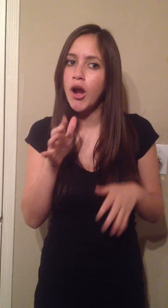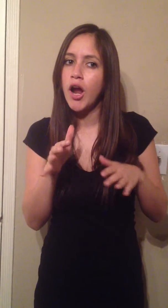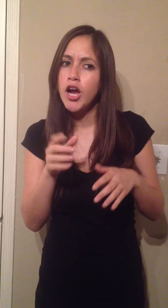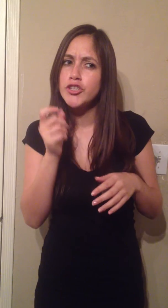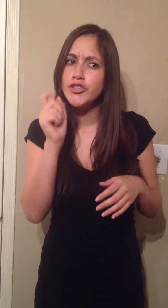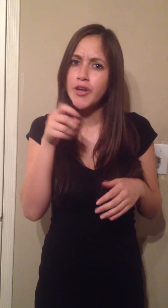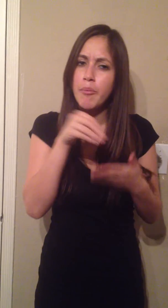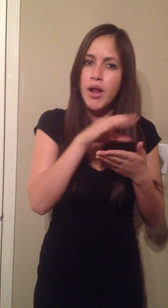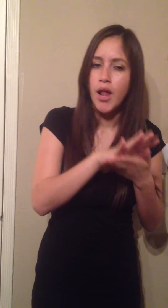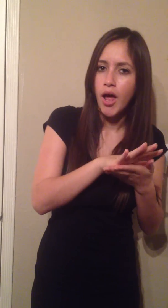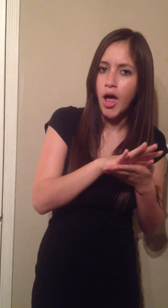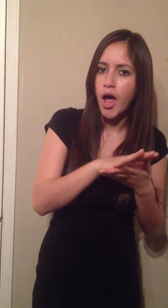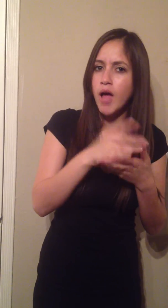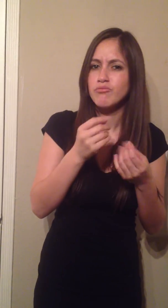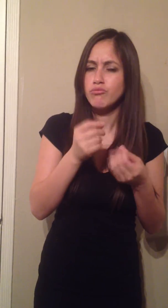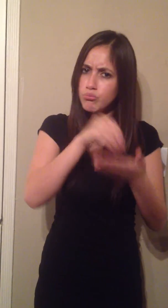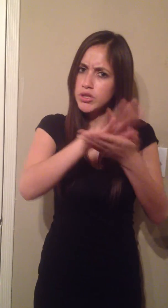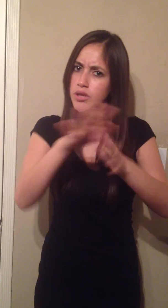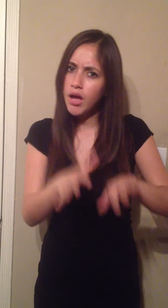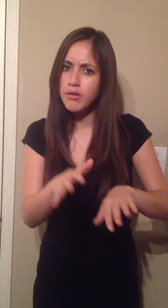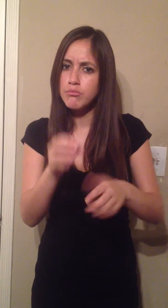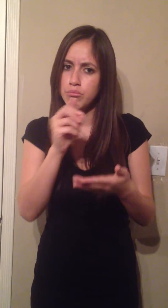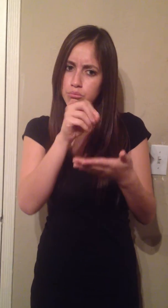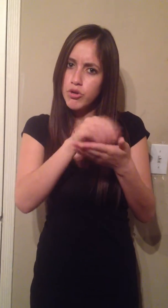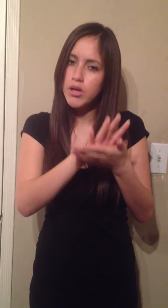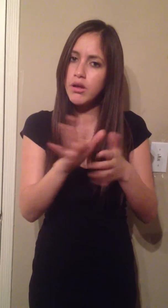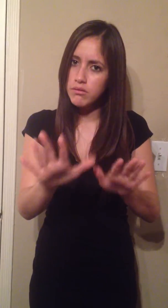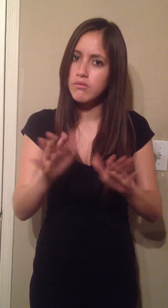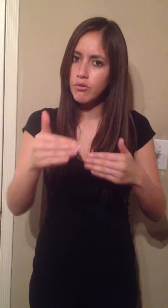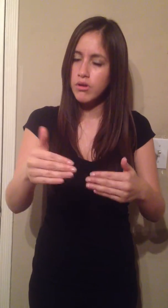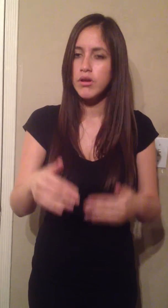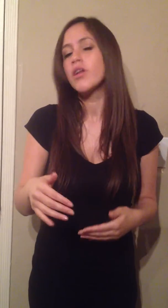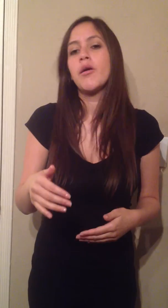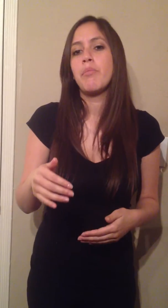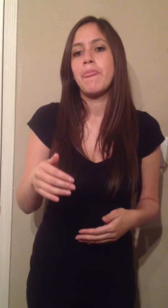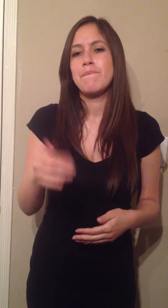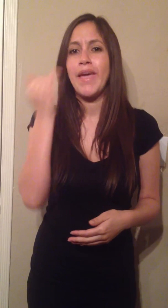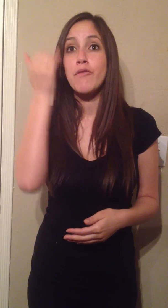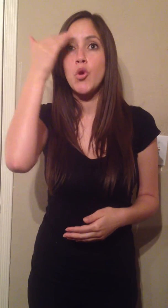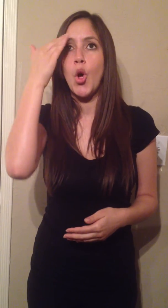it's better to write too much than not at all. Okay, so that's very simple principle number 2. Okay, now for these